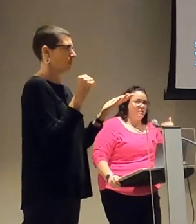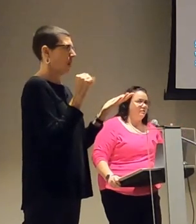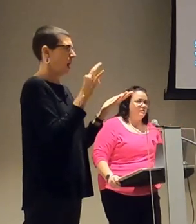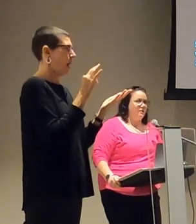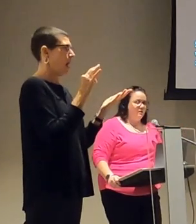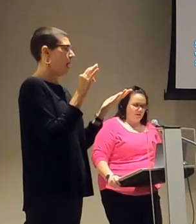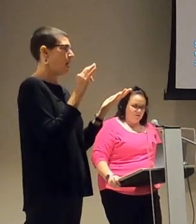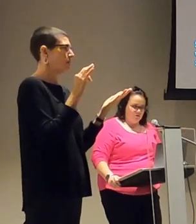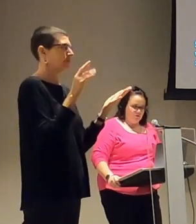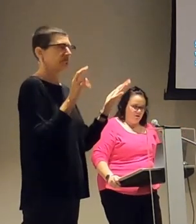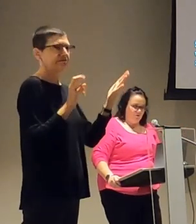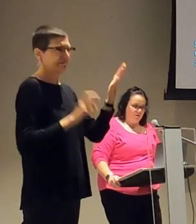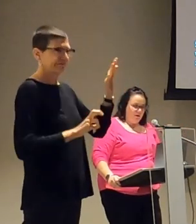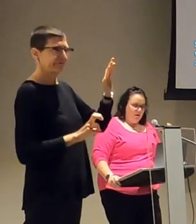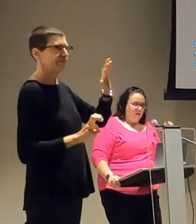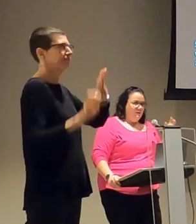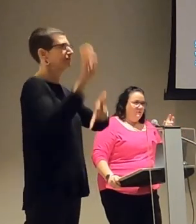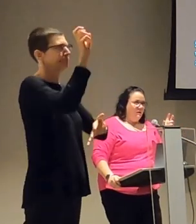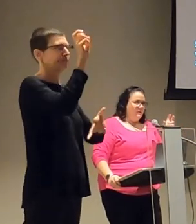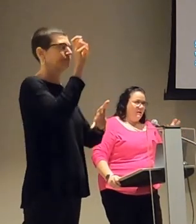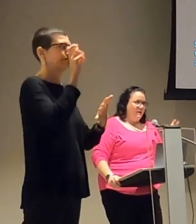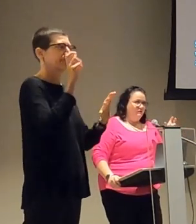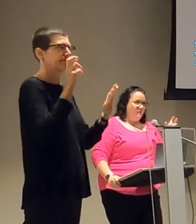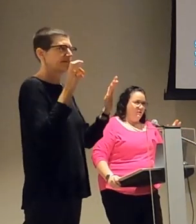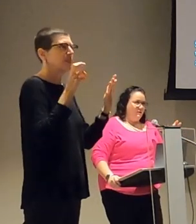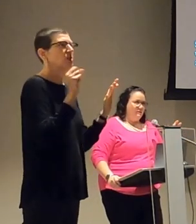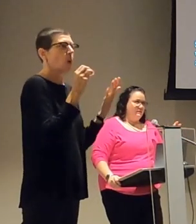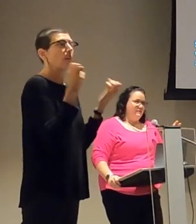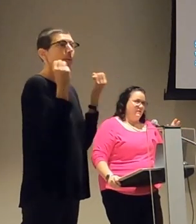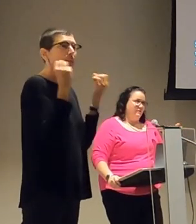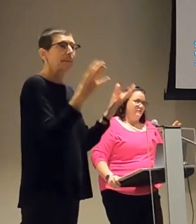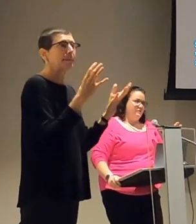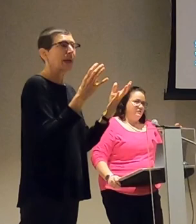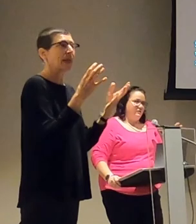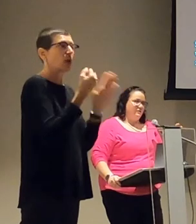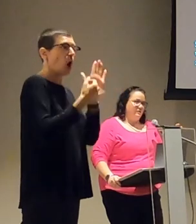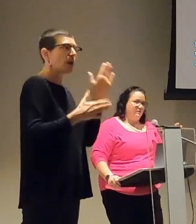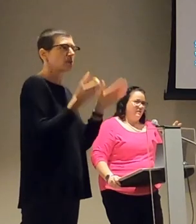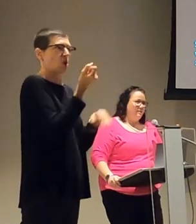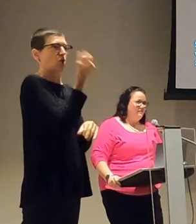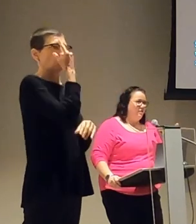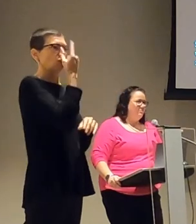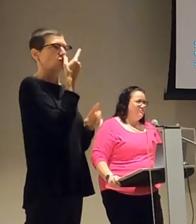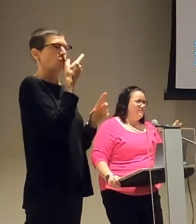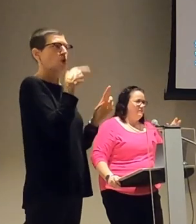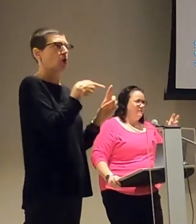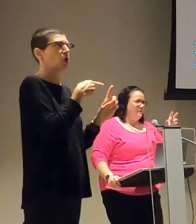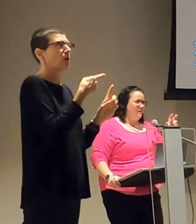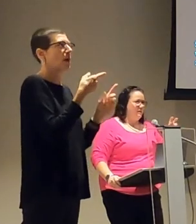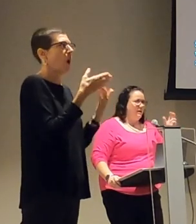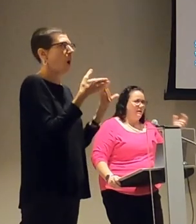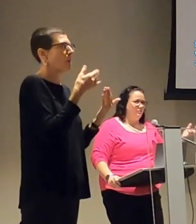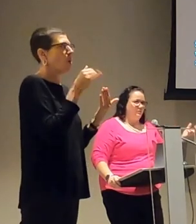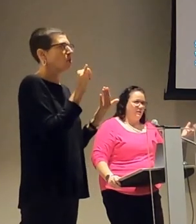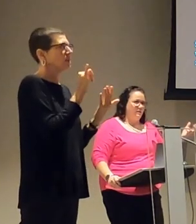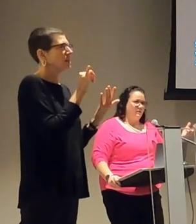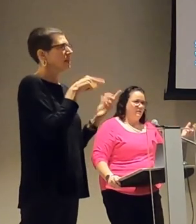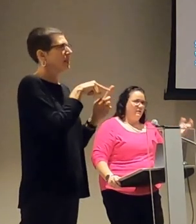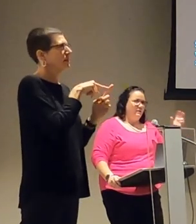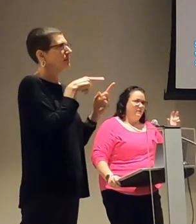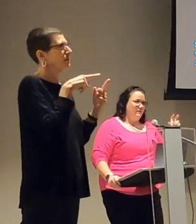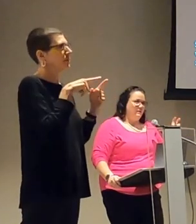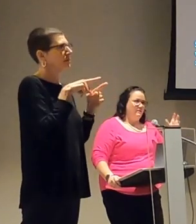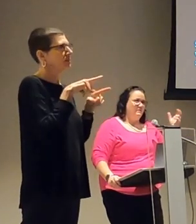underdog. She was an underdog. And so a lot of artists understood her kind of almost aligned